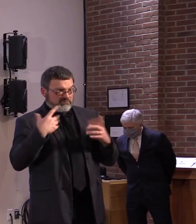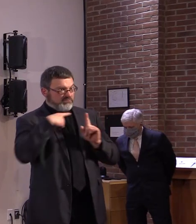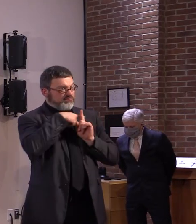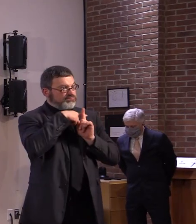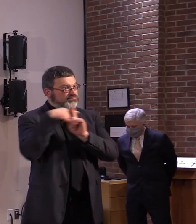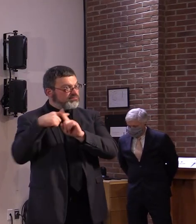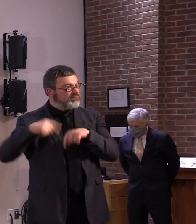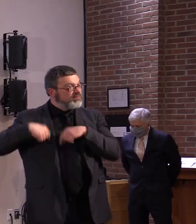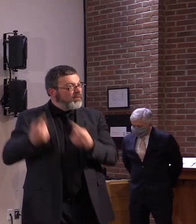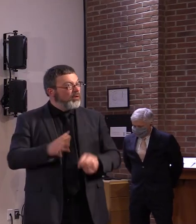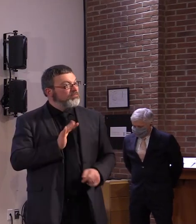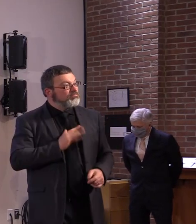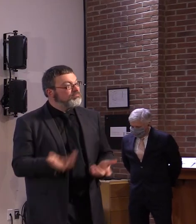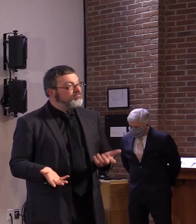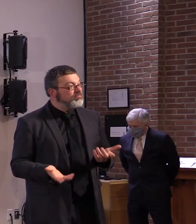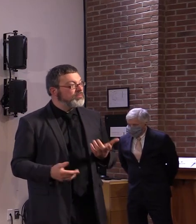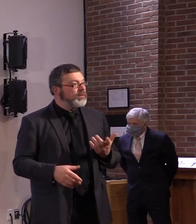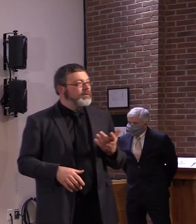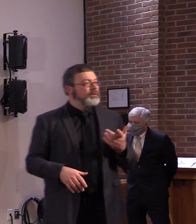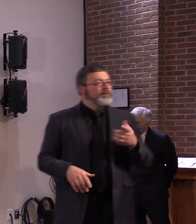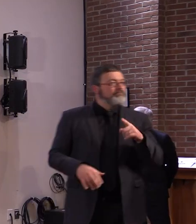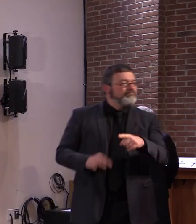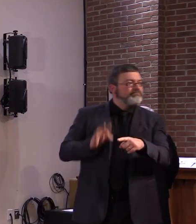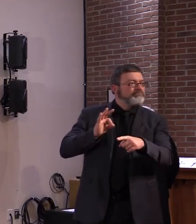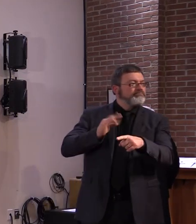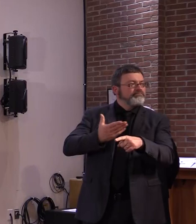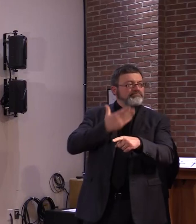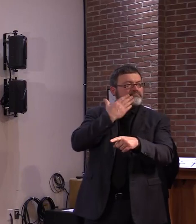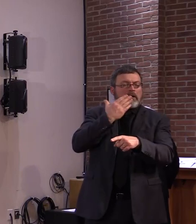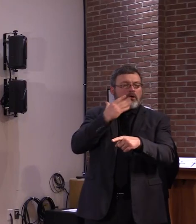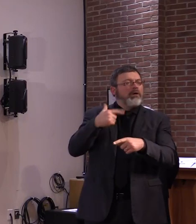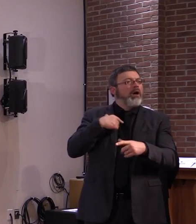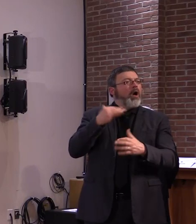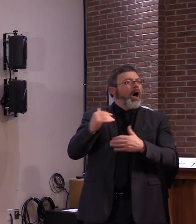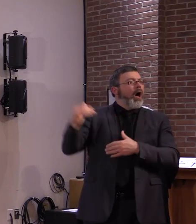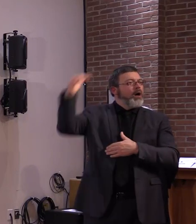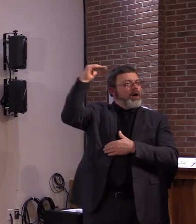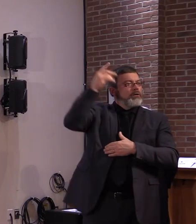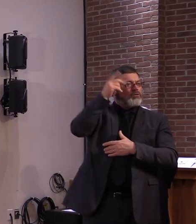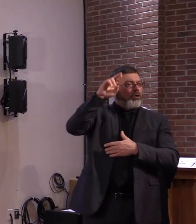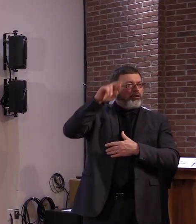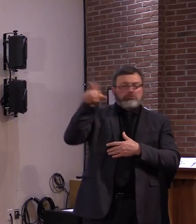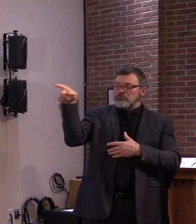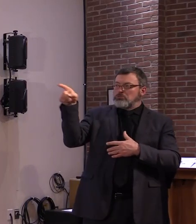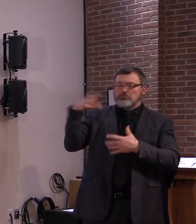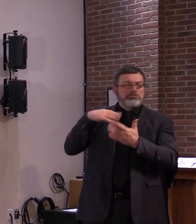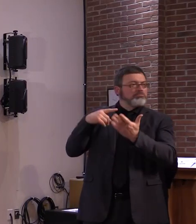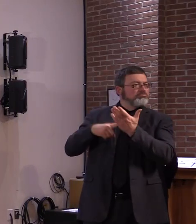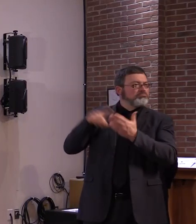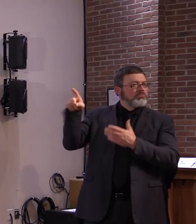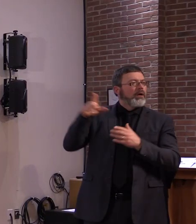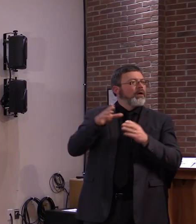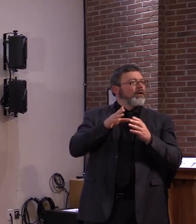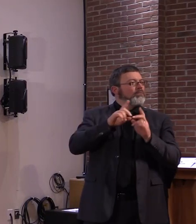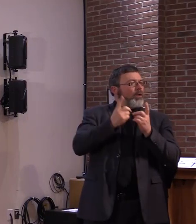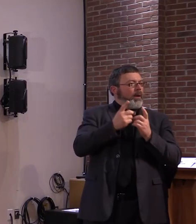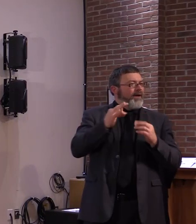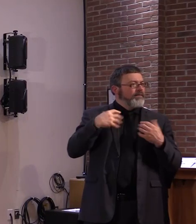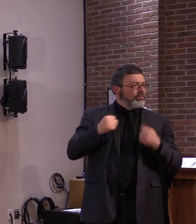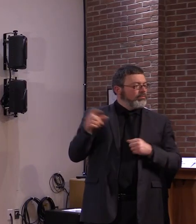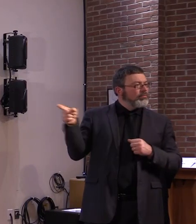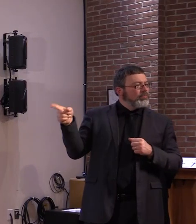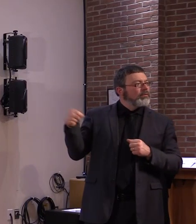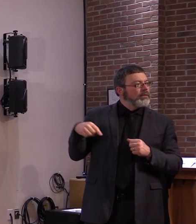Thank you. And I just have a quick question for Dr. Levine. I hope that this hasn't been clearly answered. I'm just wondering how many student and staff